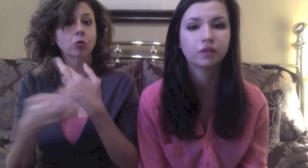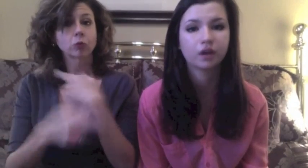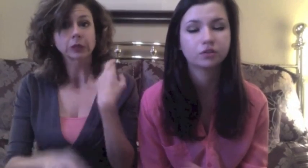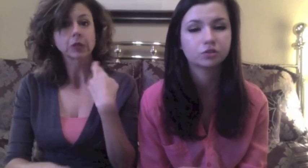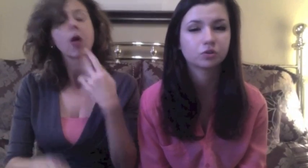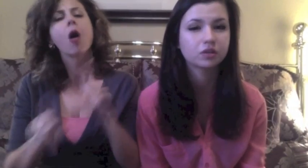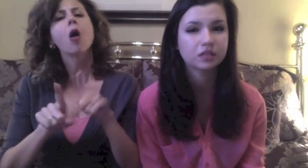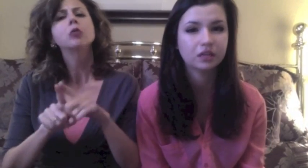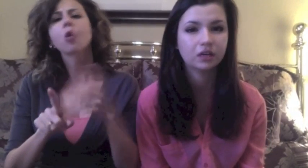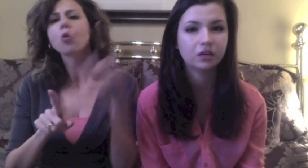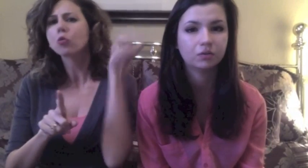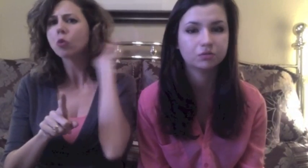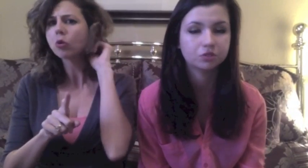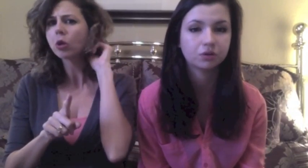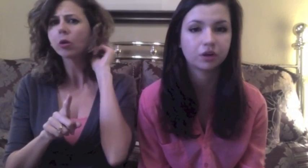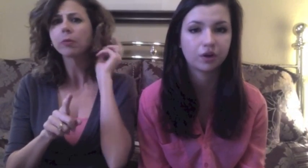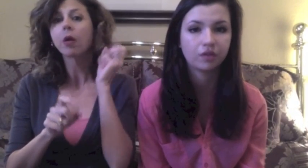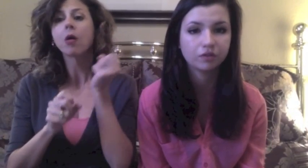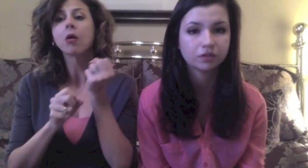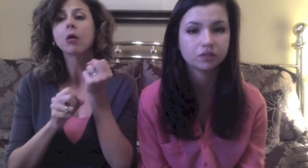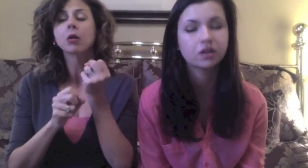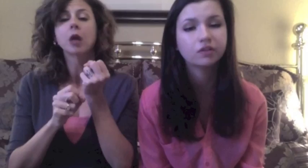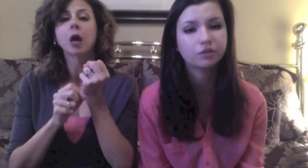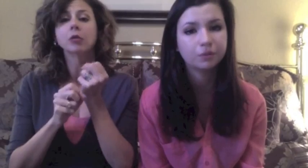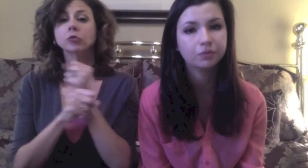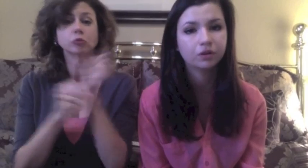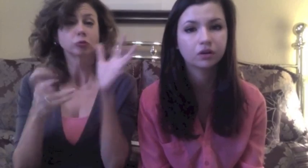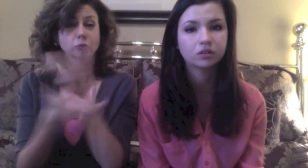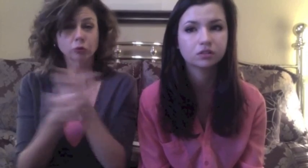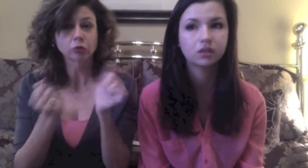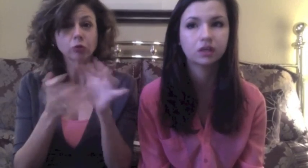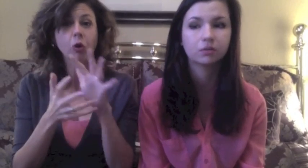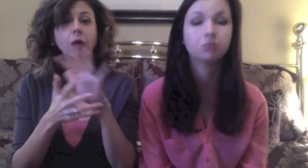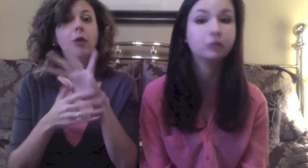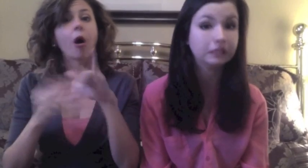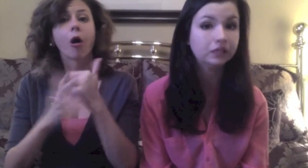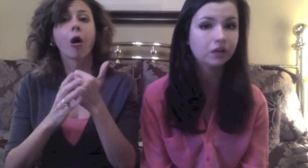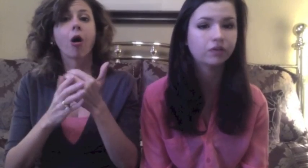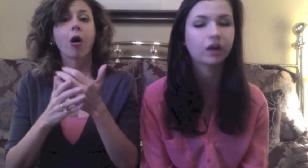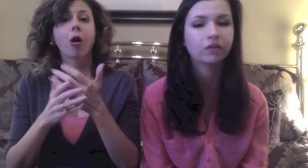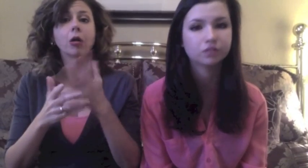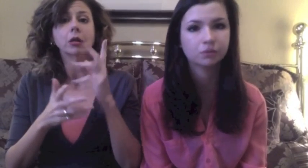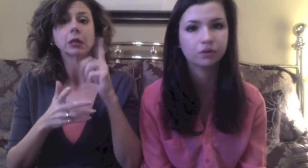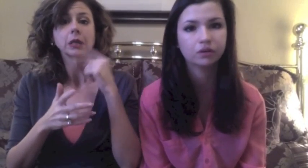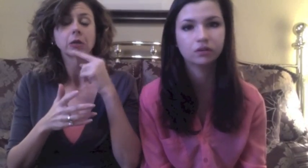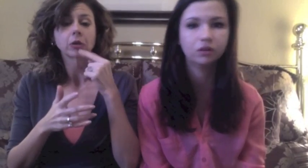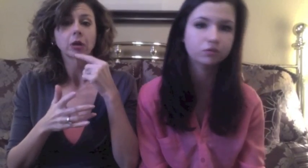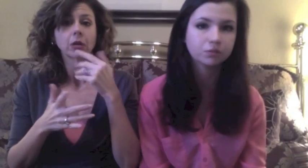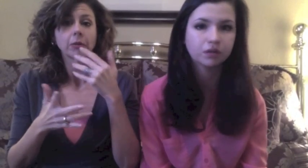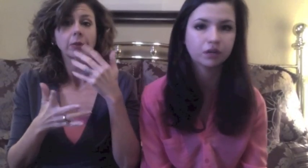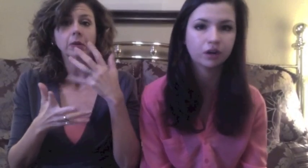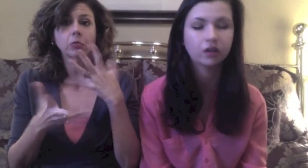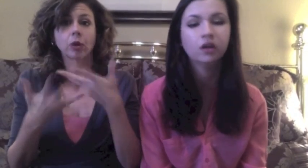also, if you get a cochlear implant, that destroys any residual hearing you have left. Because a lot of deaf people aren't like completely deaf; they have